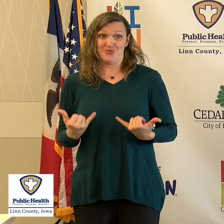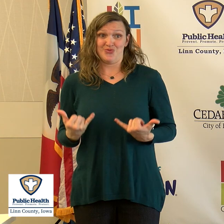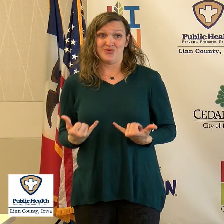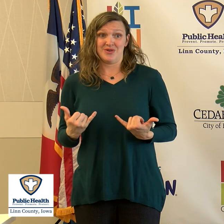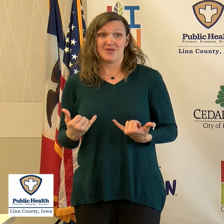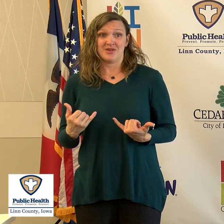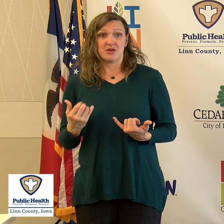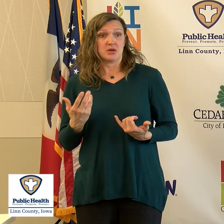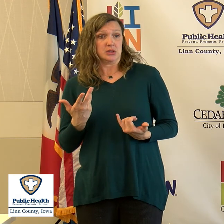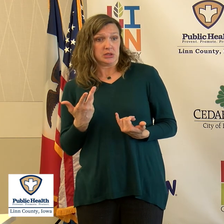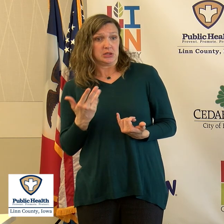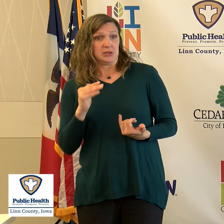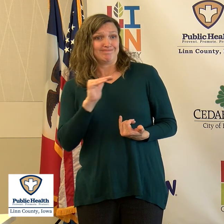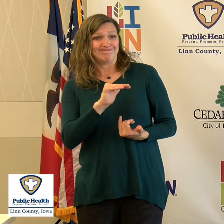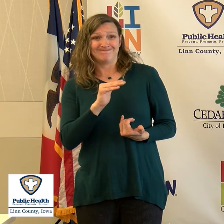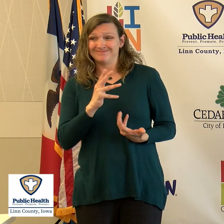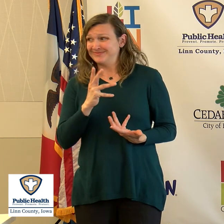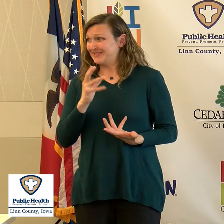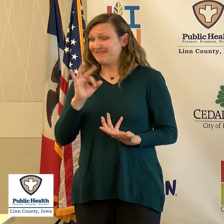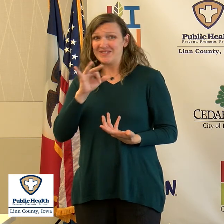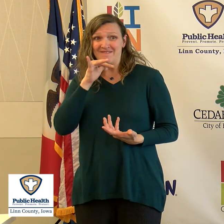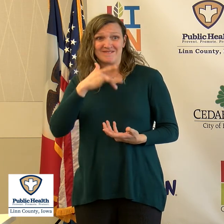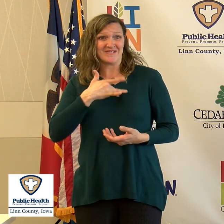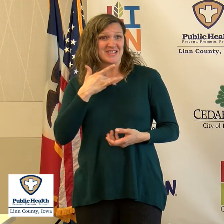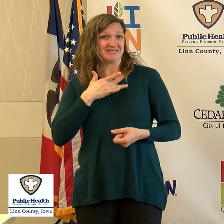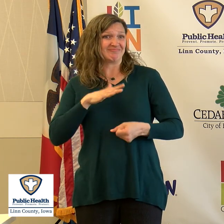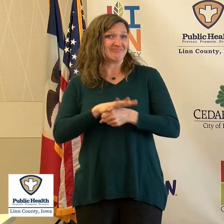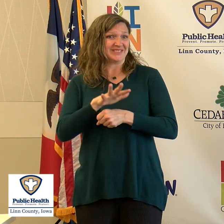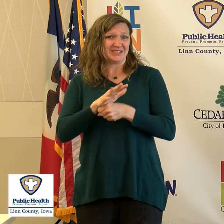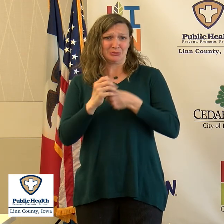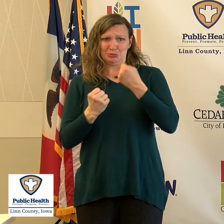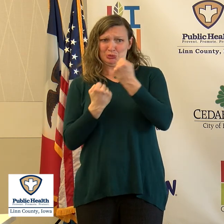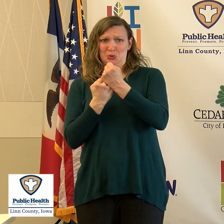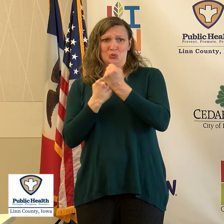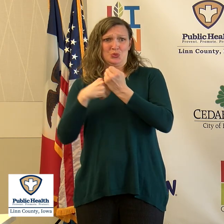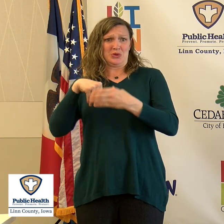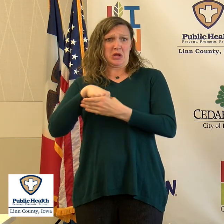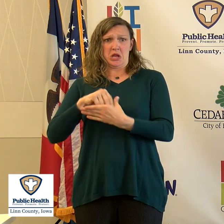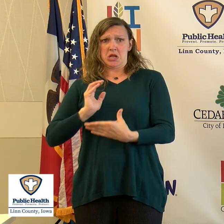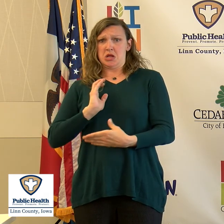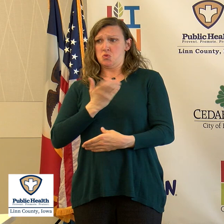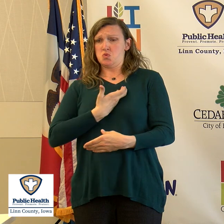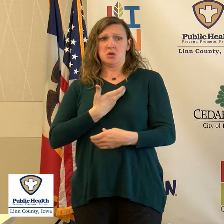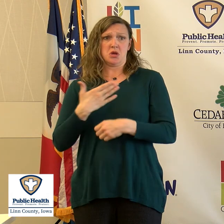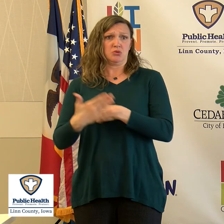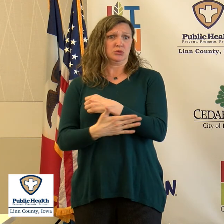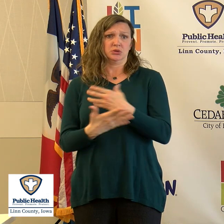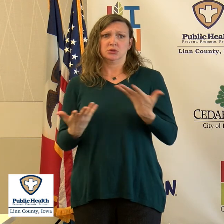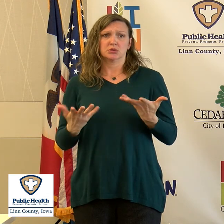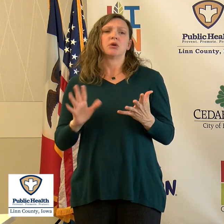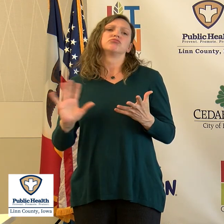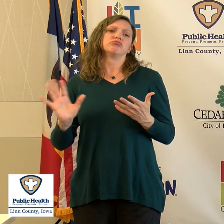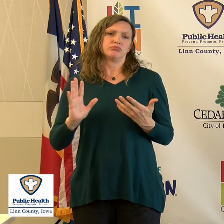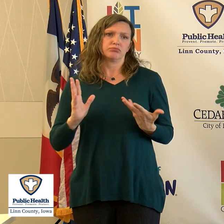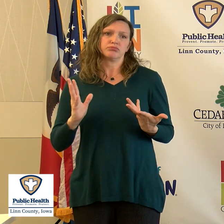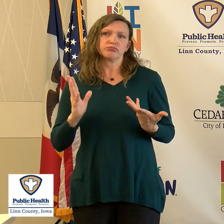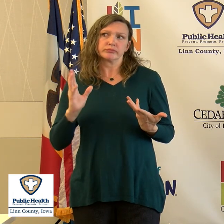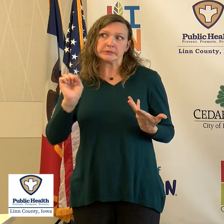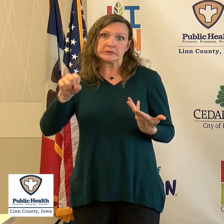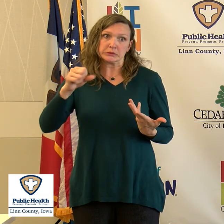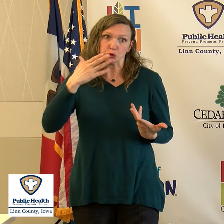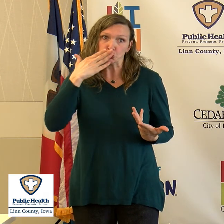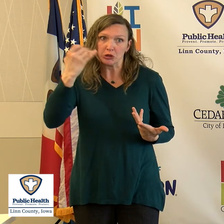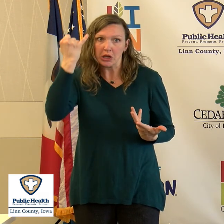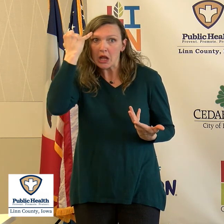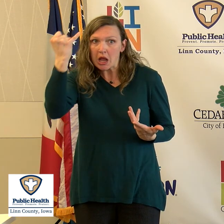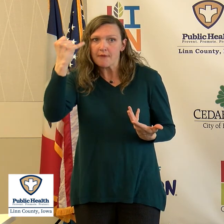like we did not have enough support within our own county to meet the needs there. So I think it's a great idea for those counties that